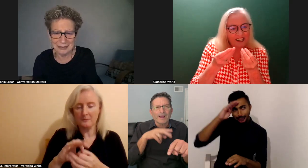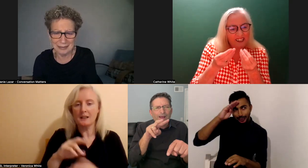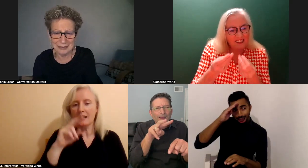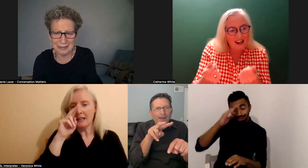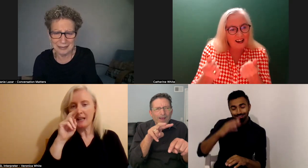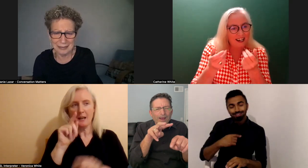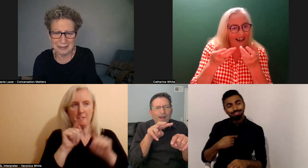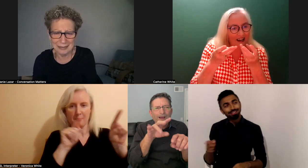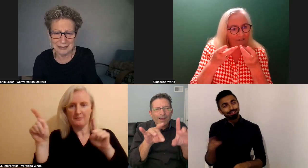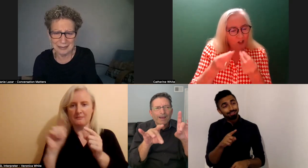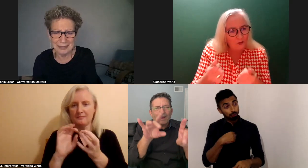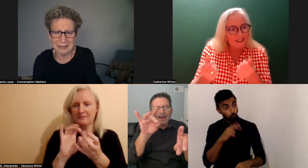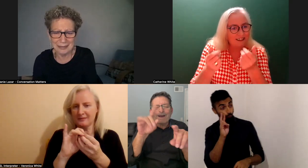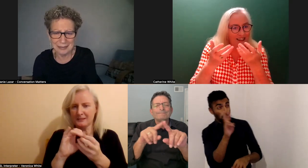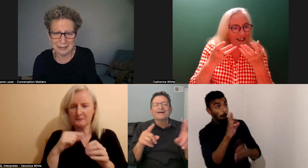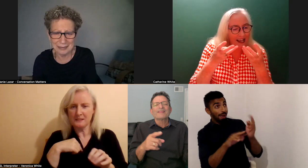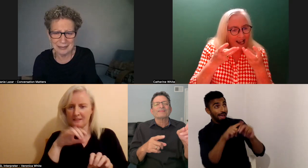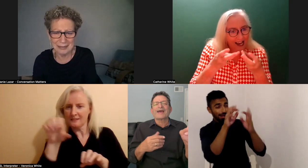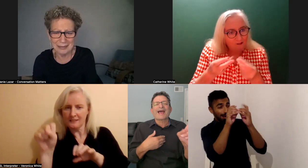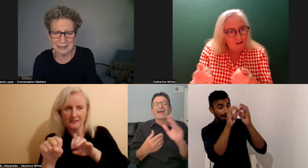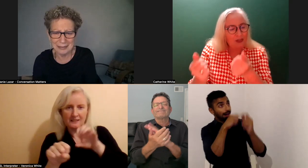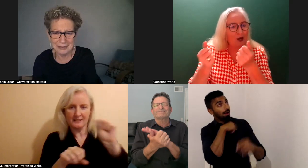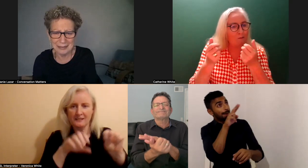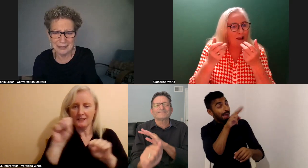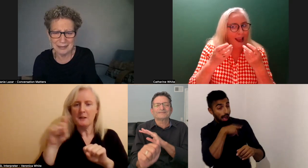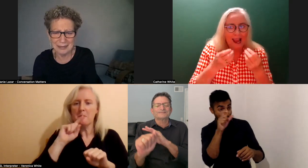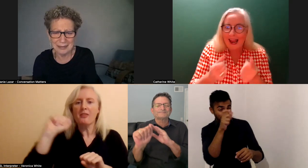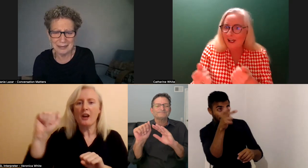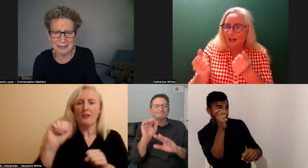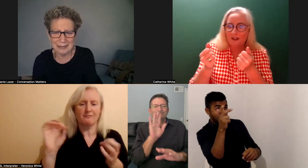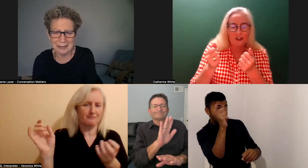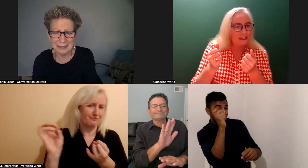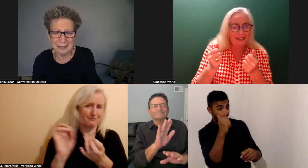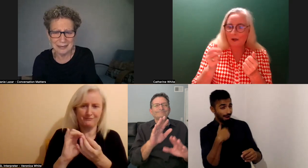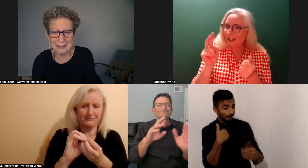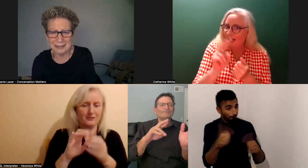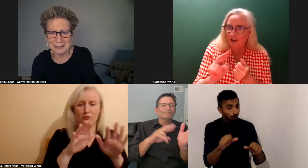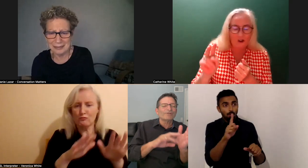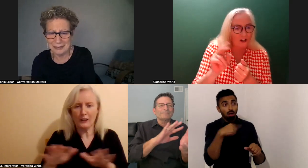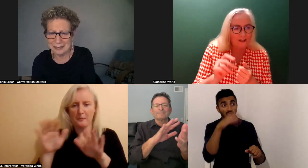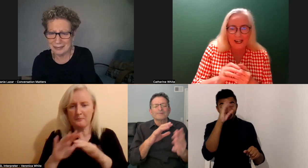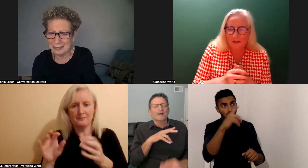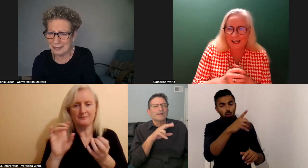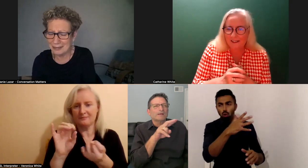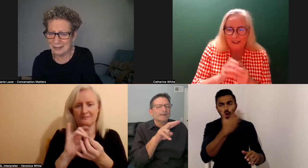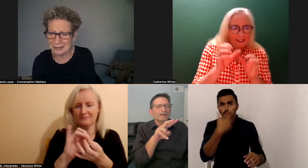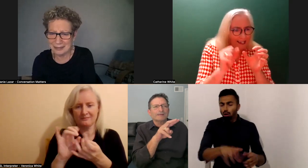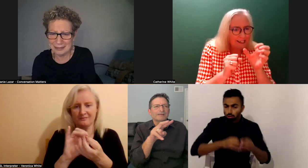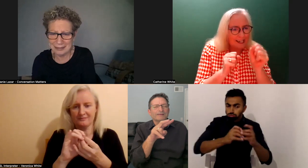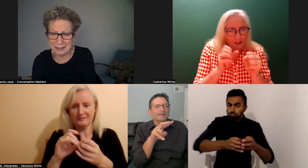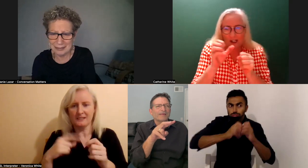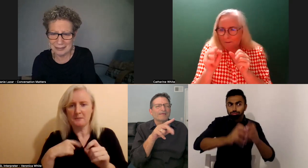such style and fluidity and rhythm. And it was just like they were catching all of it. And I'm kind